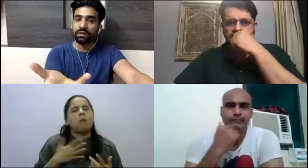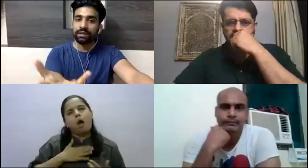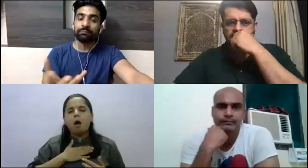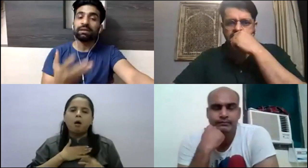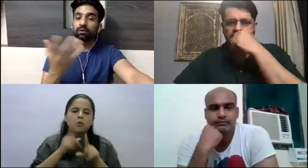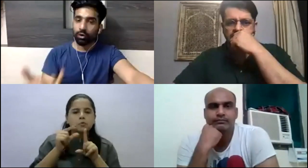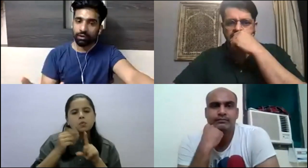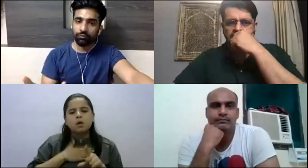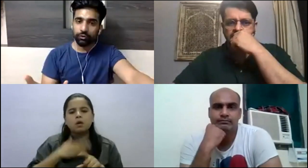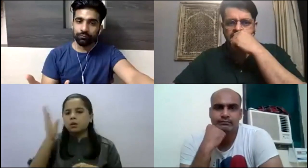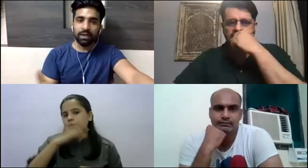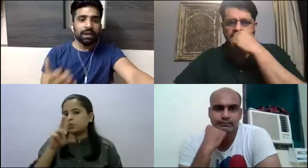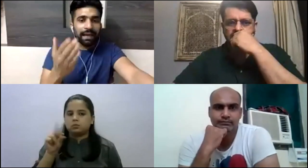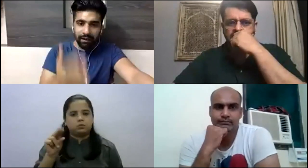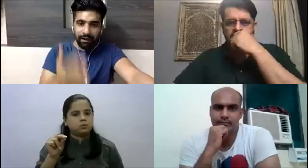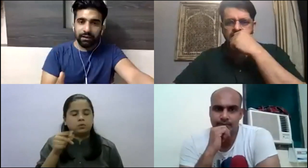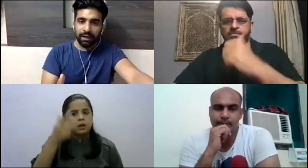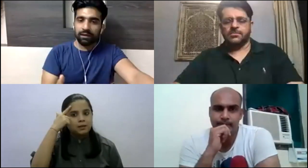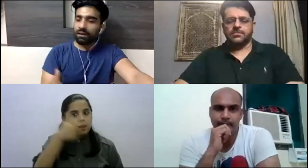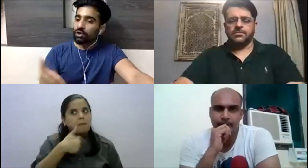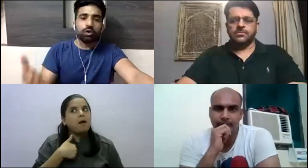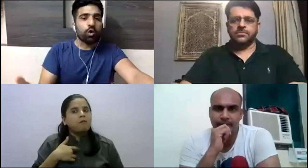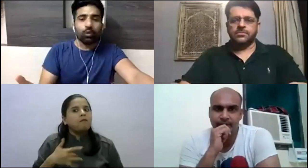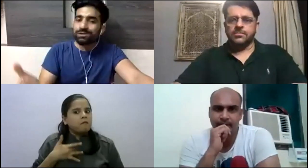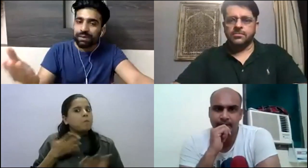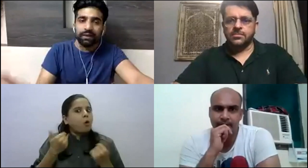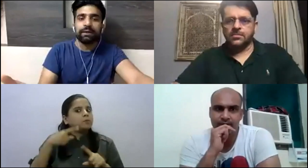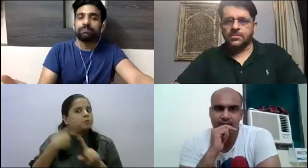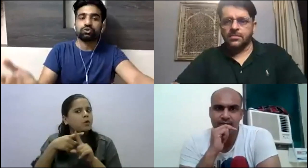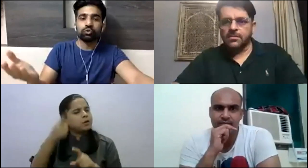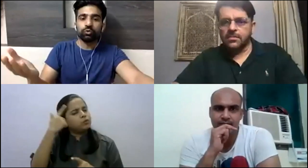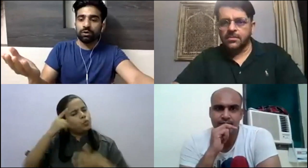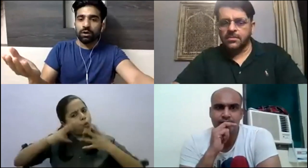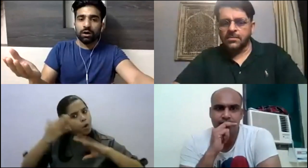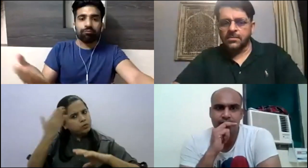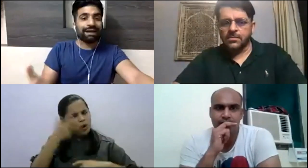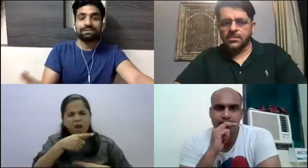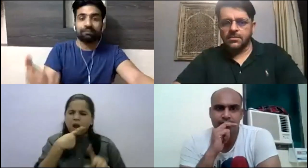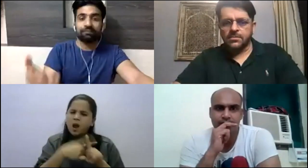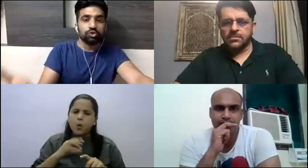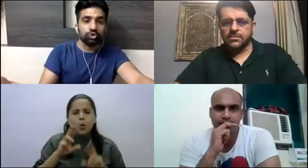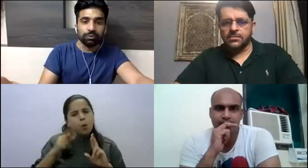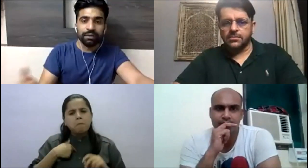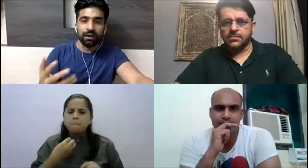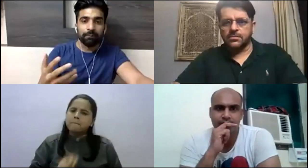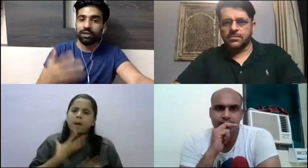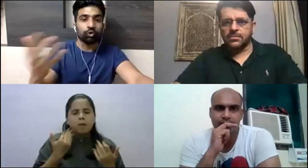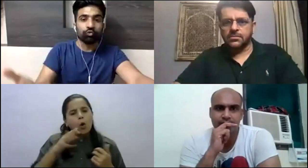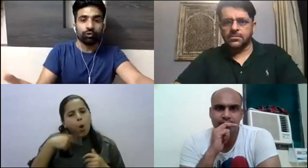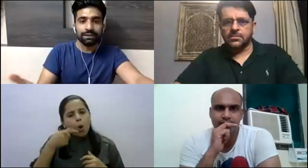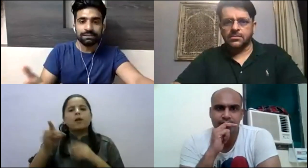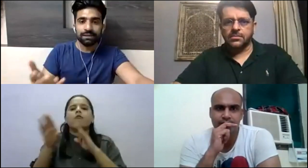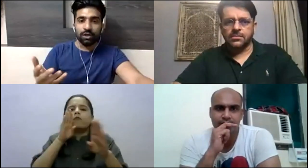you think can be rewarding for you, and you can always make attempts to find someone on social media, make